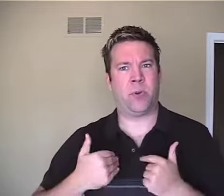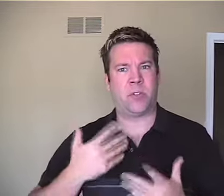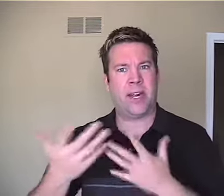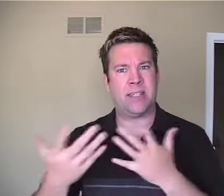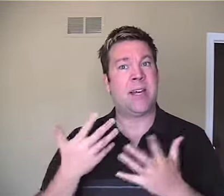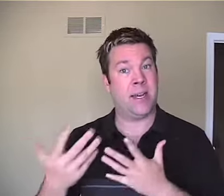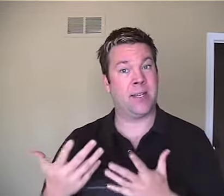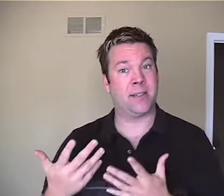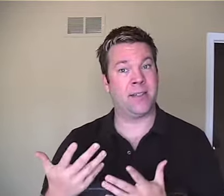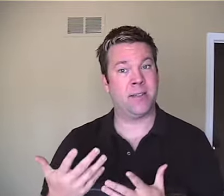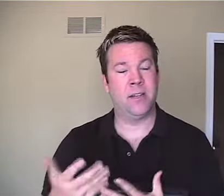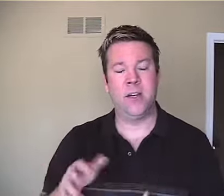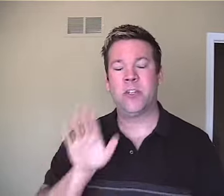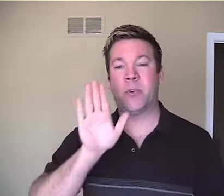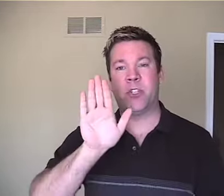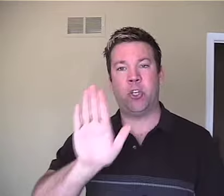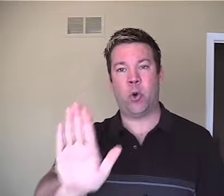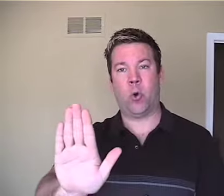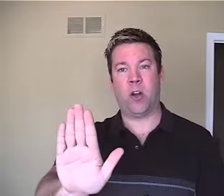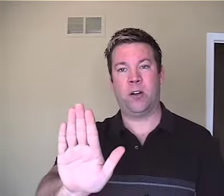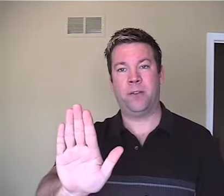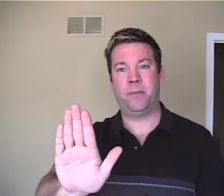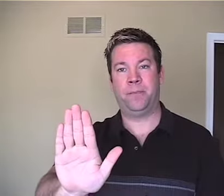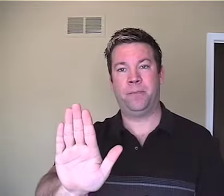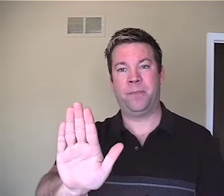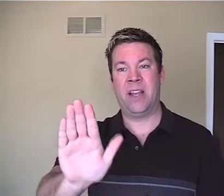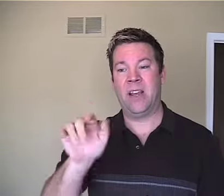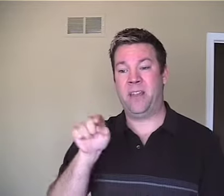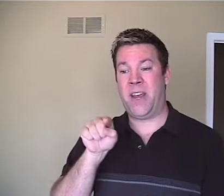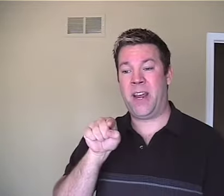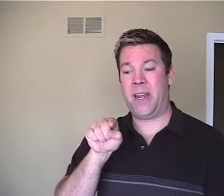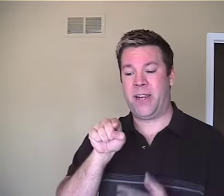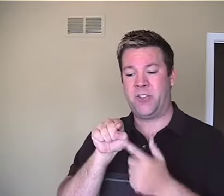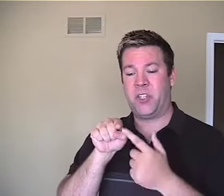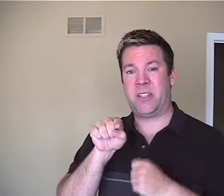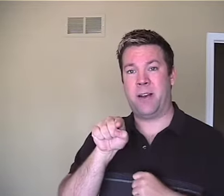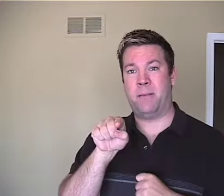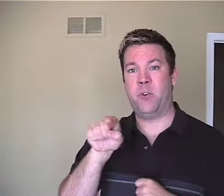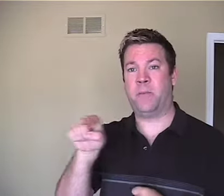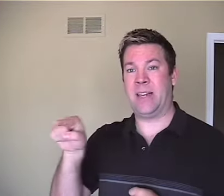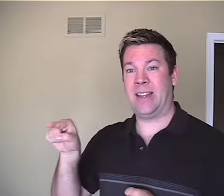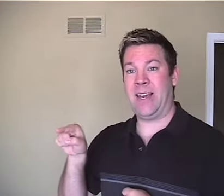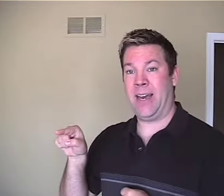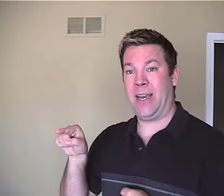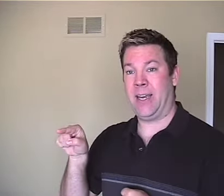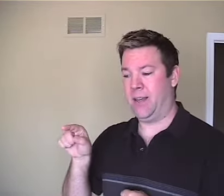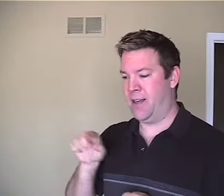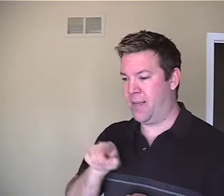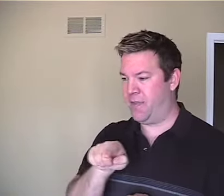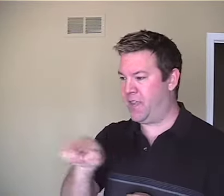kind of sign, isn't it? So it's your. They is just a movement, they.